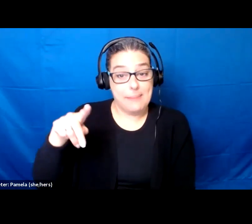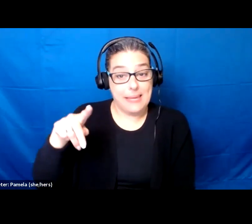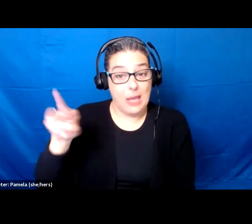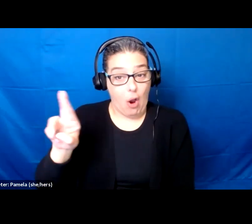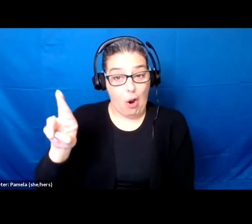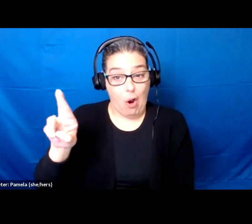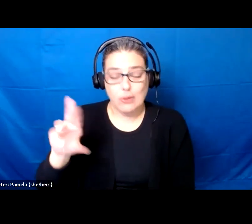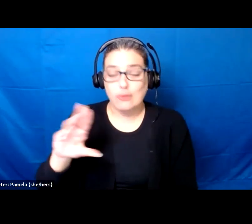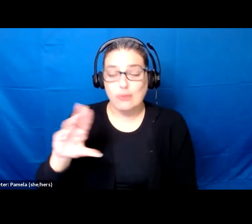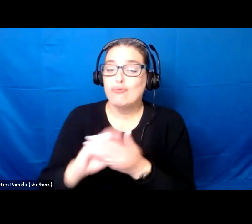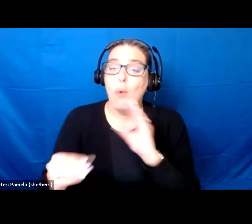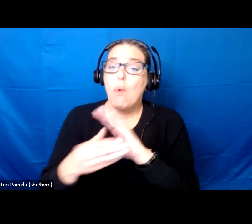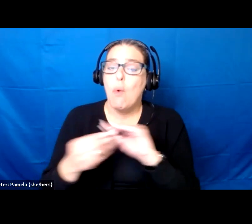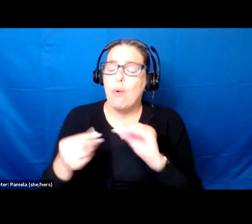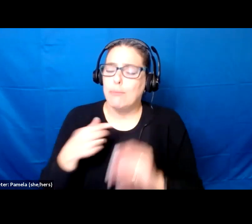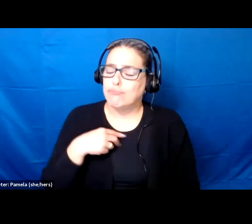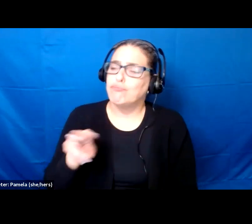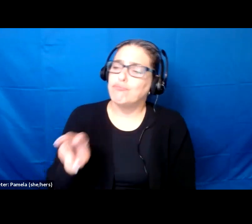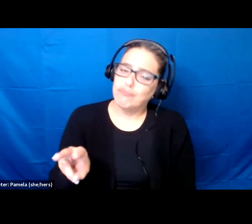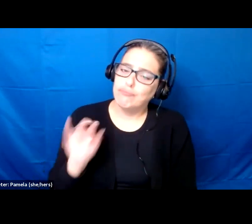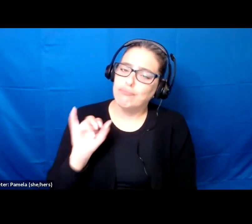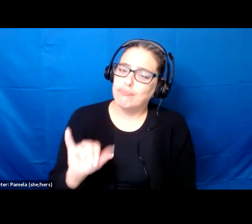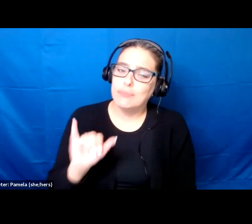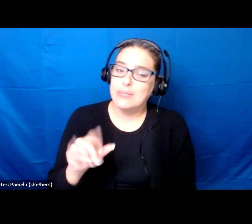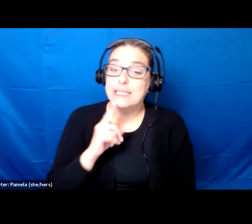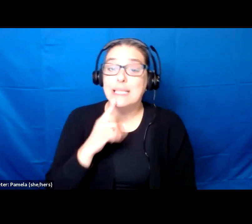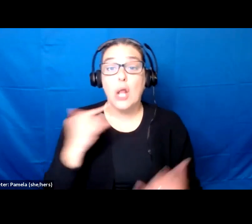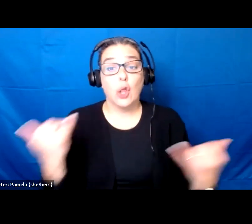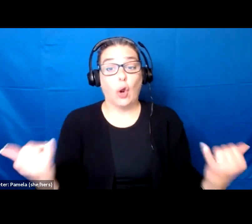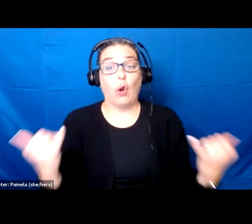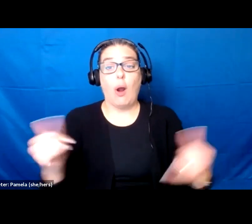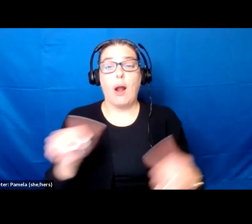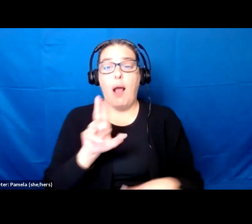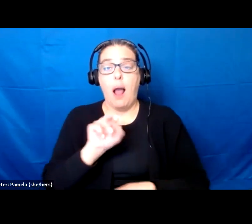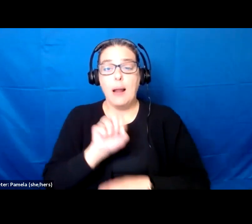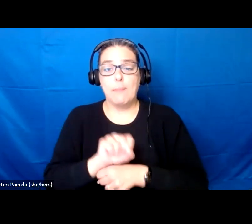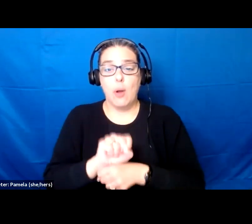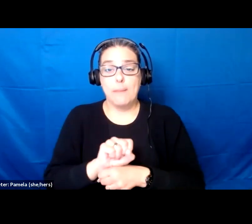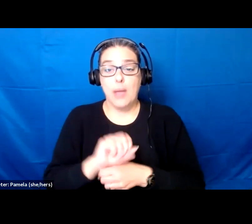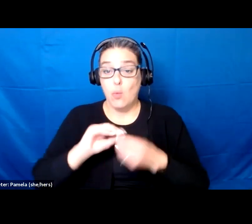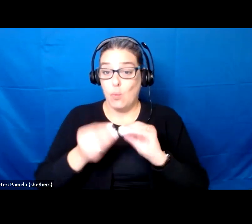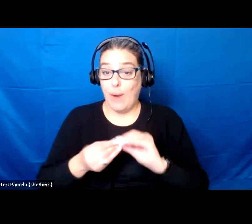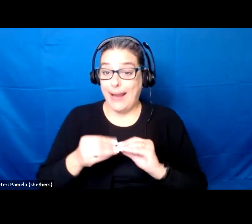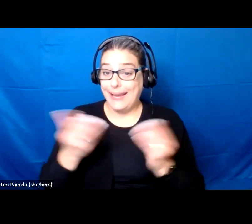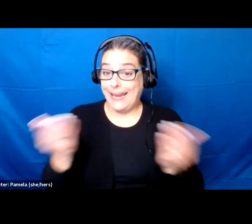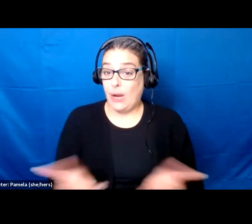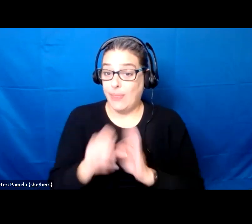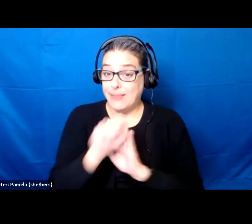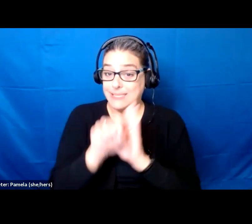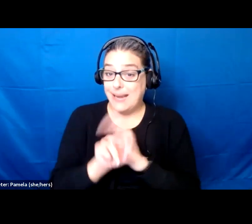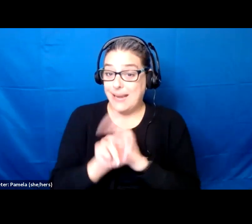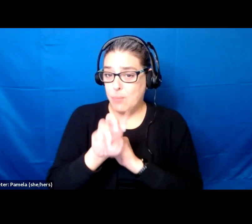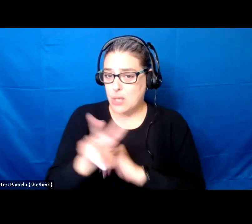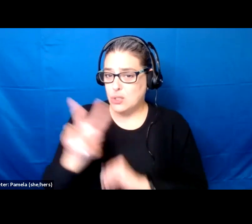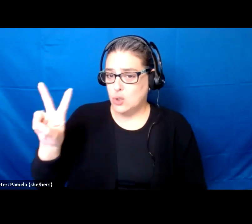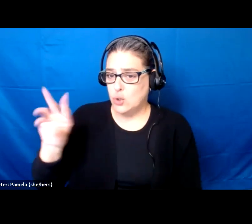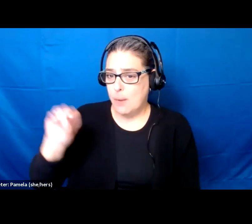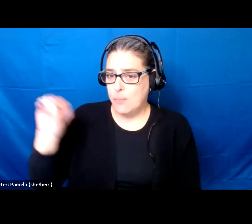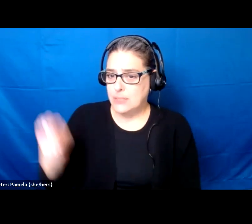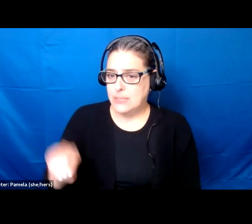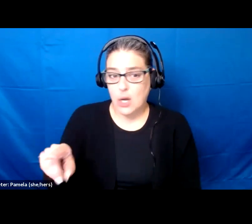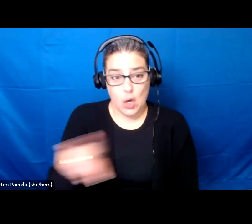heard reported that the current unemployment rate in Nebraska is 2%. And you might be asking yourself,